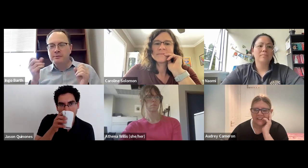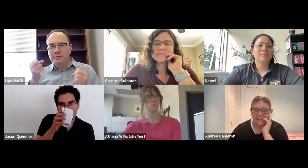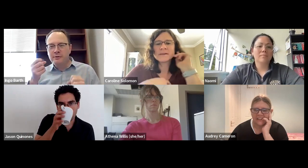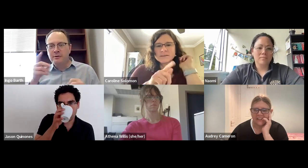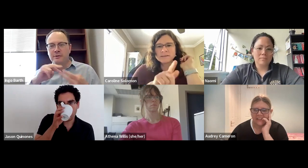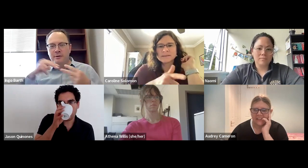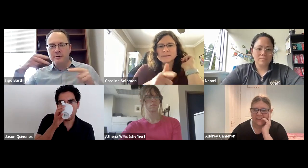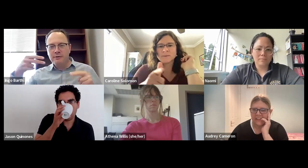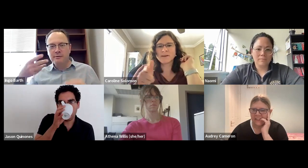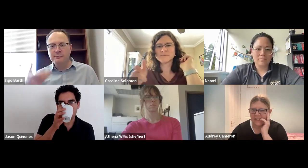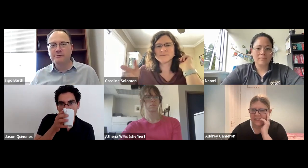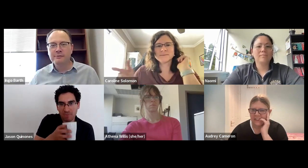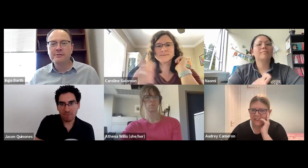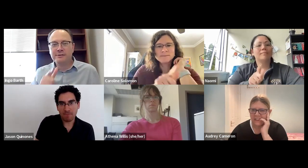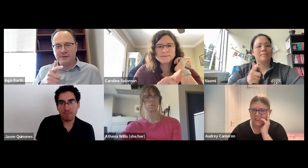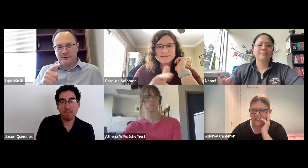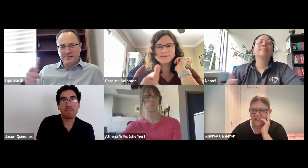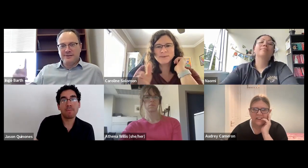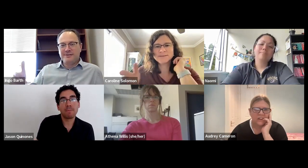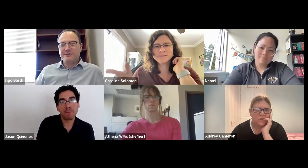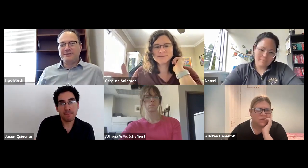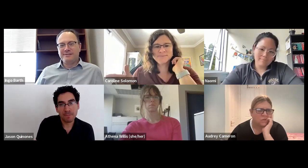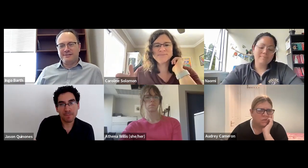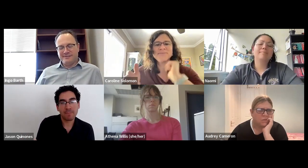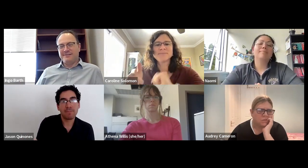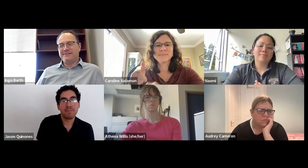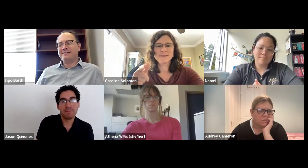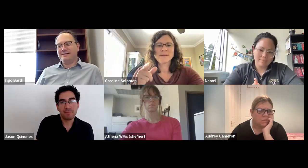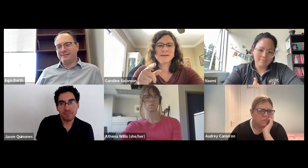What about in biology? We would sign it like this.